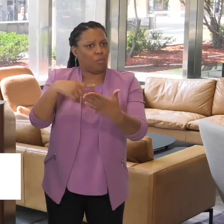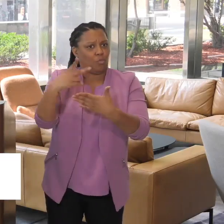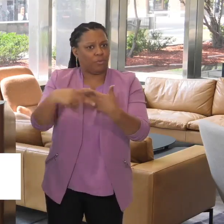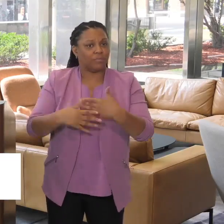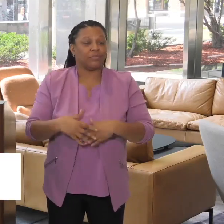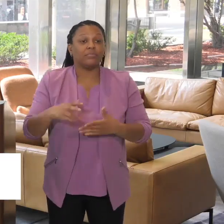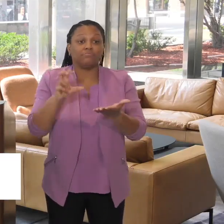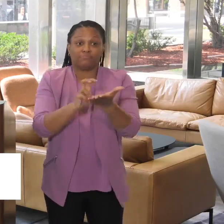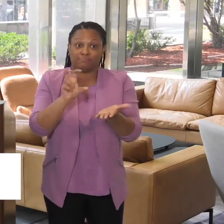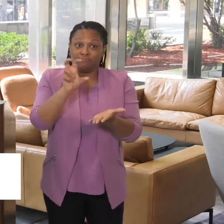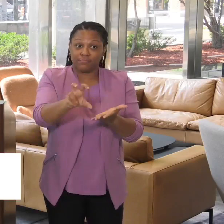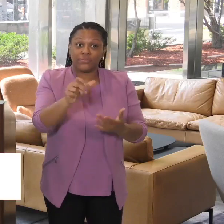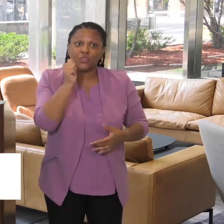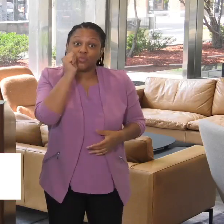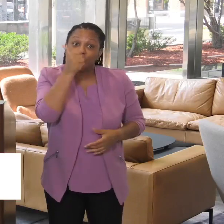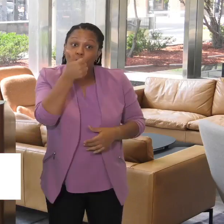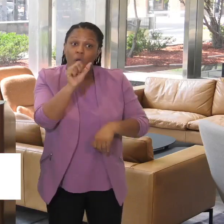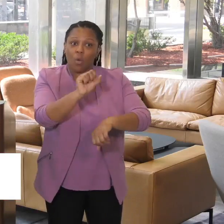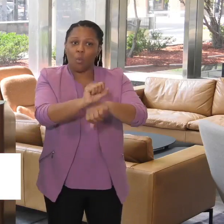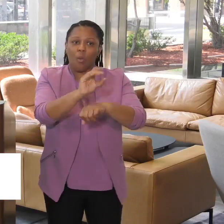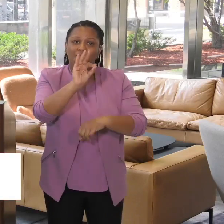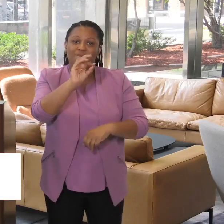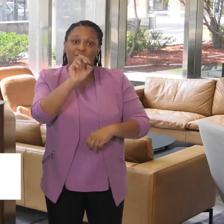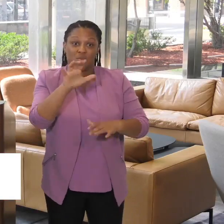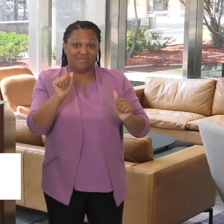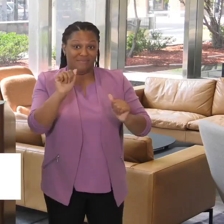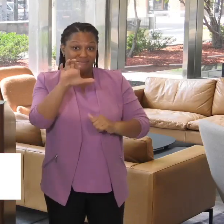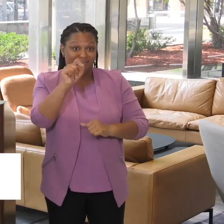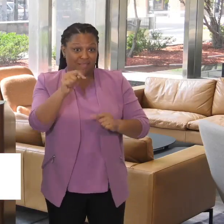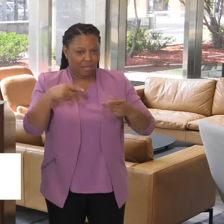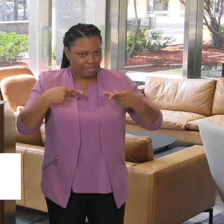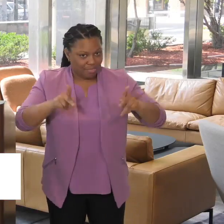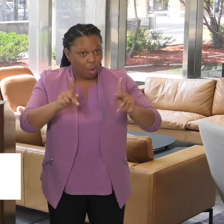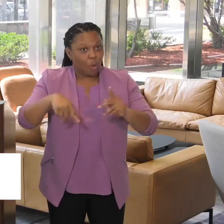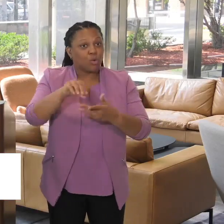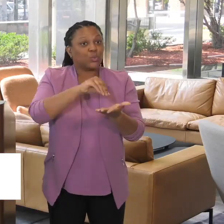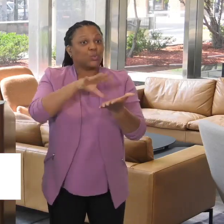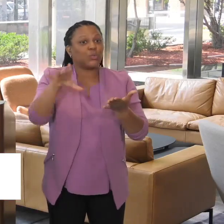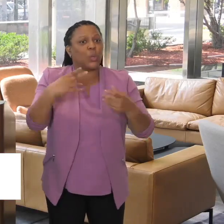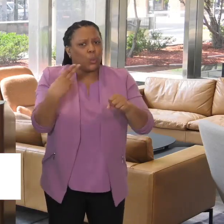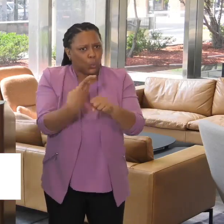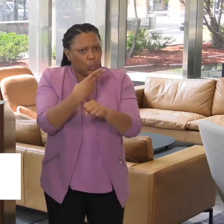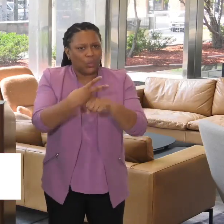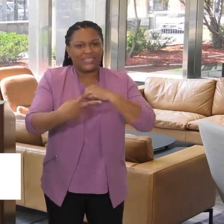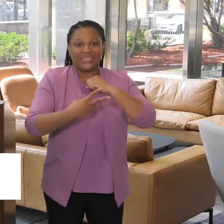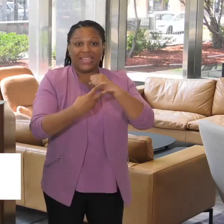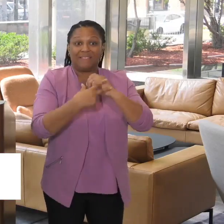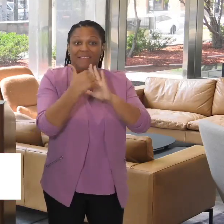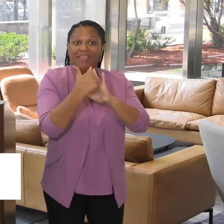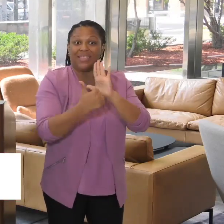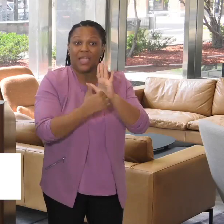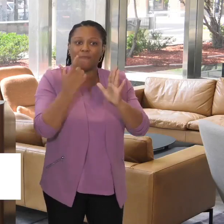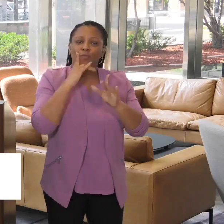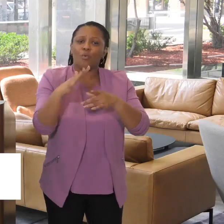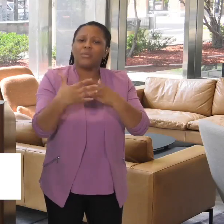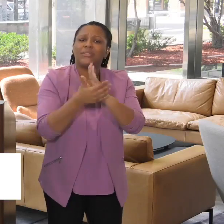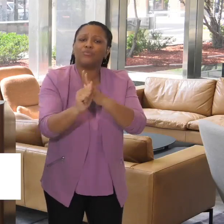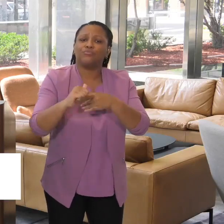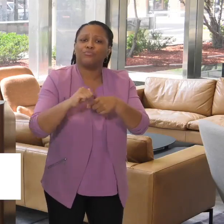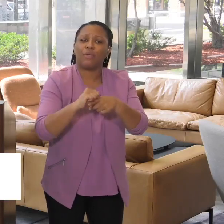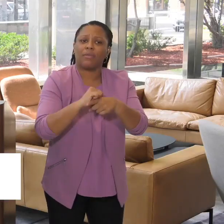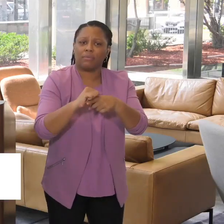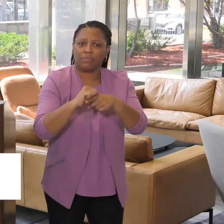Act, which would allow workers to use 529 tax-advantaged education saving accounts for skills training and credentialing